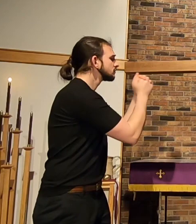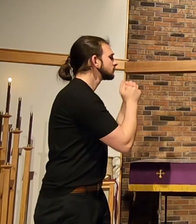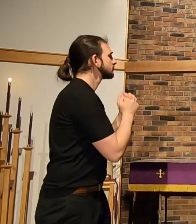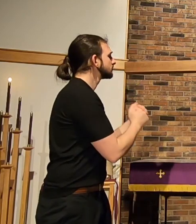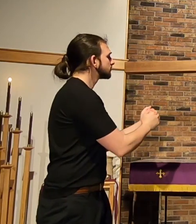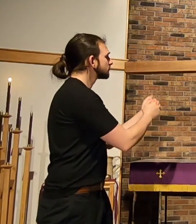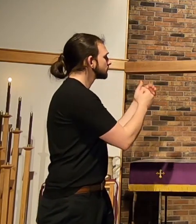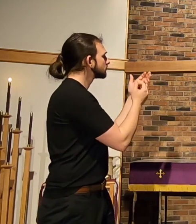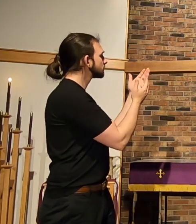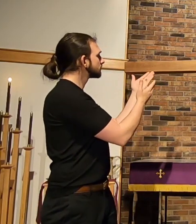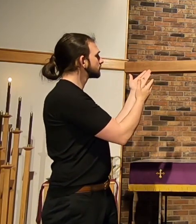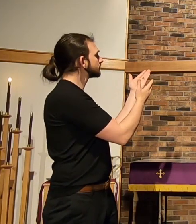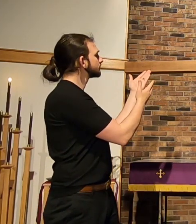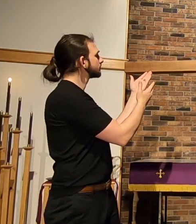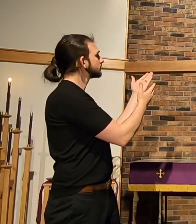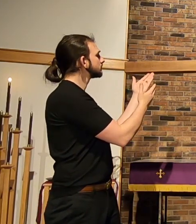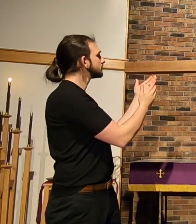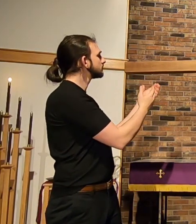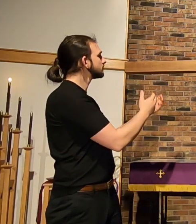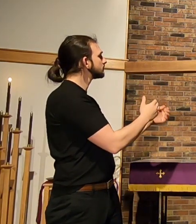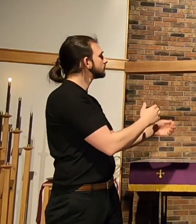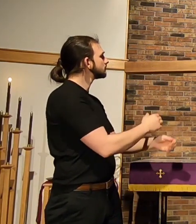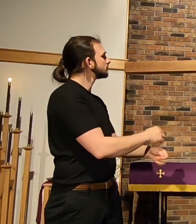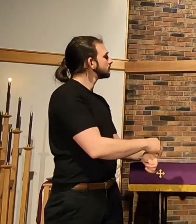let us worship him.